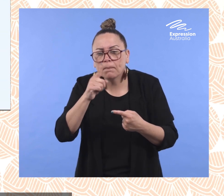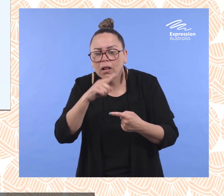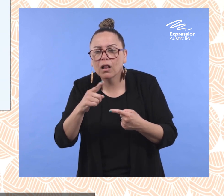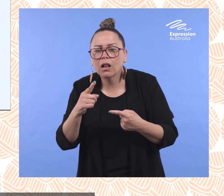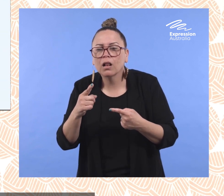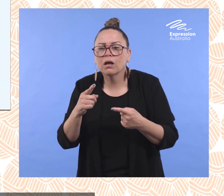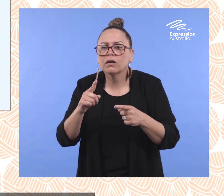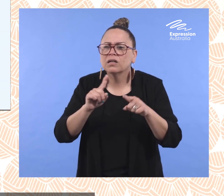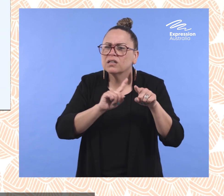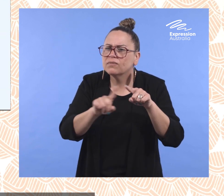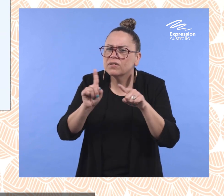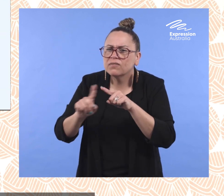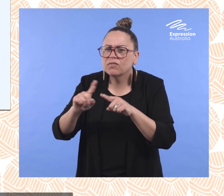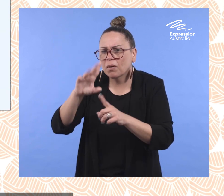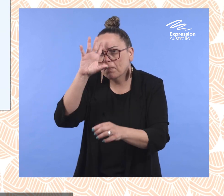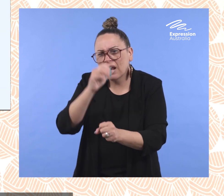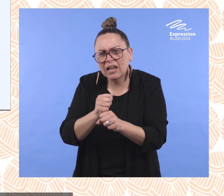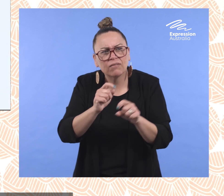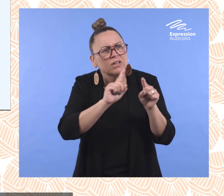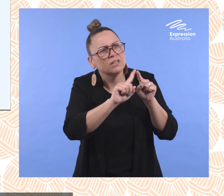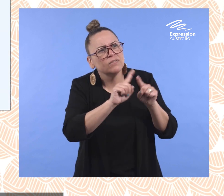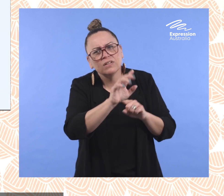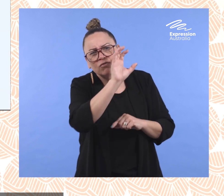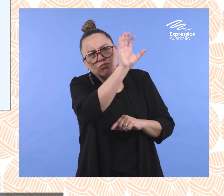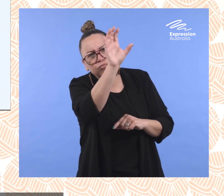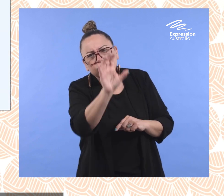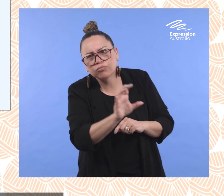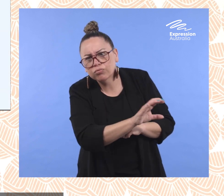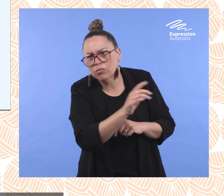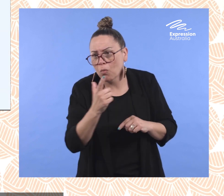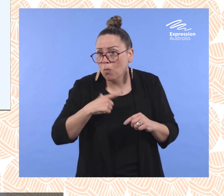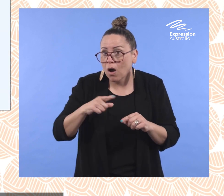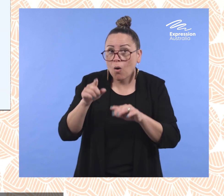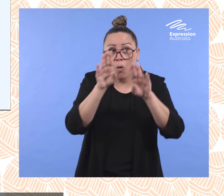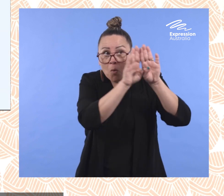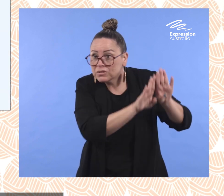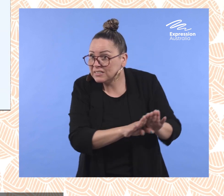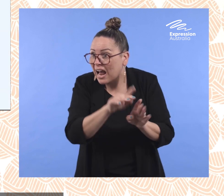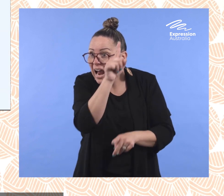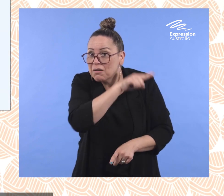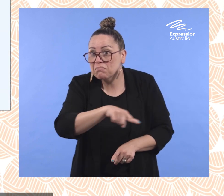don't understand why Aboriginal people have different views. You thought that they would be in agreement on this.